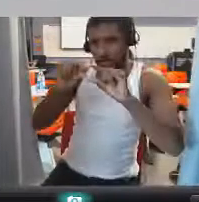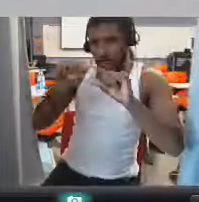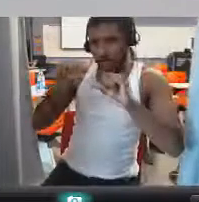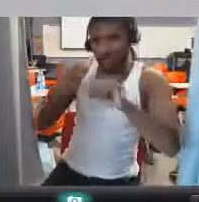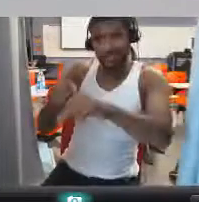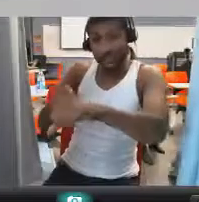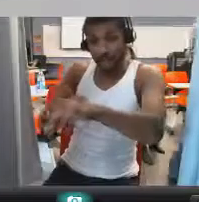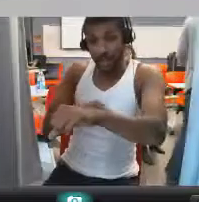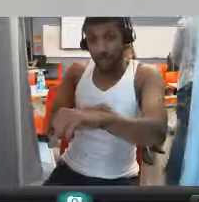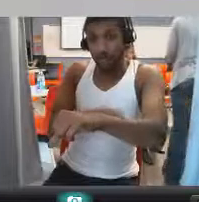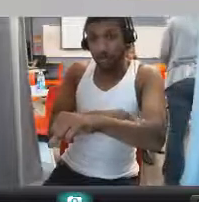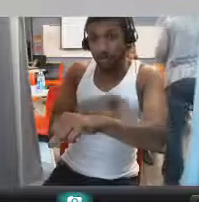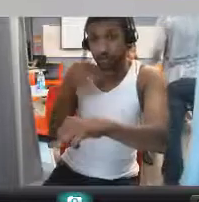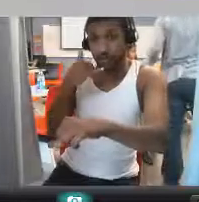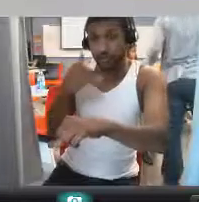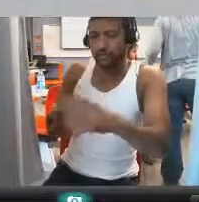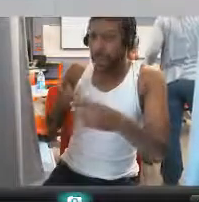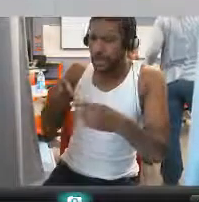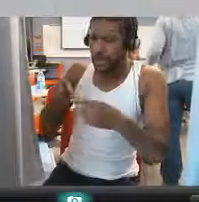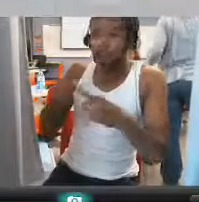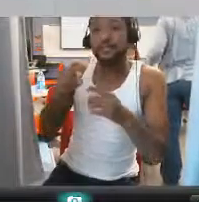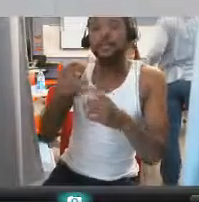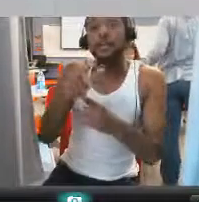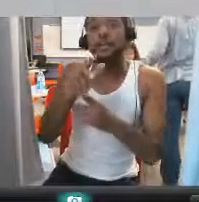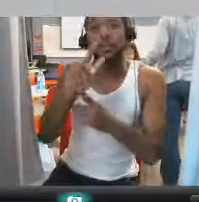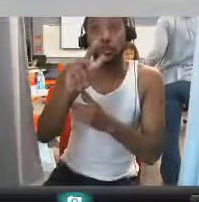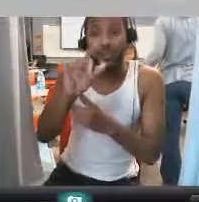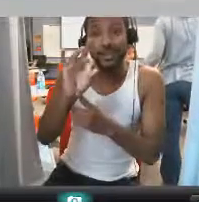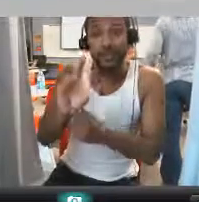that tells you how long you've been on the phone. 28 minutes.